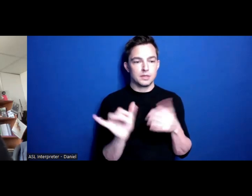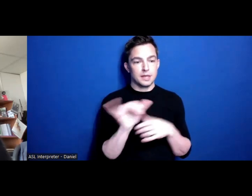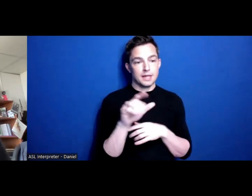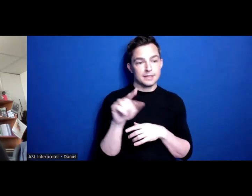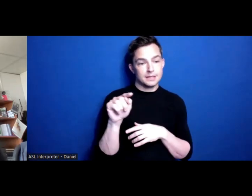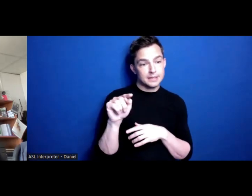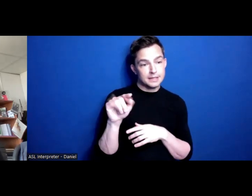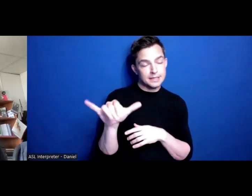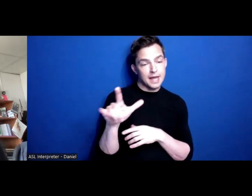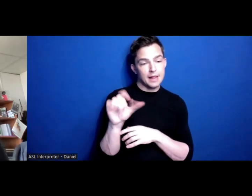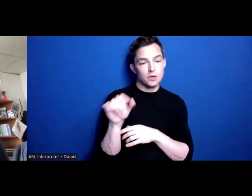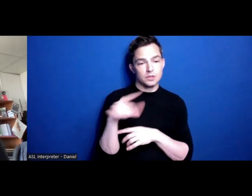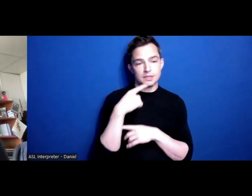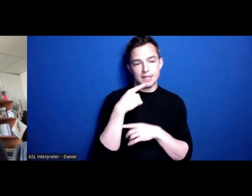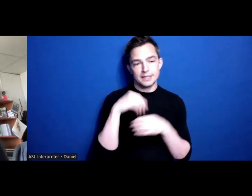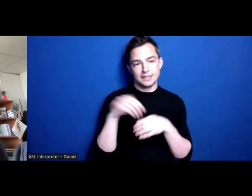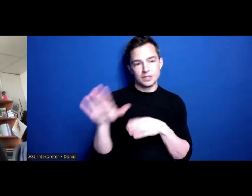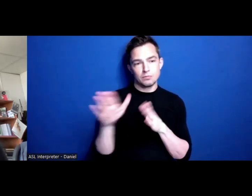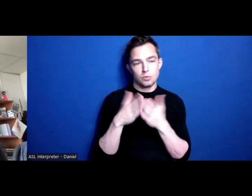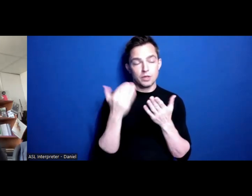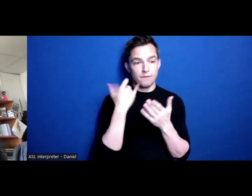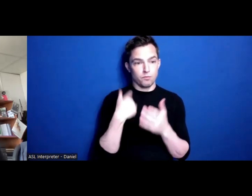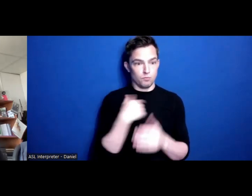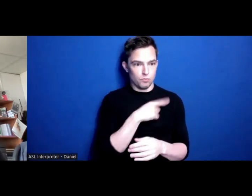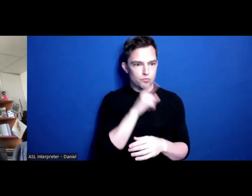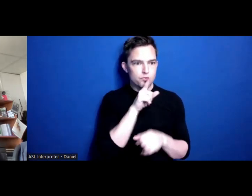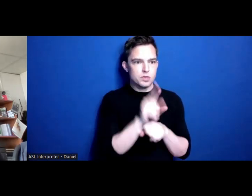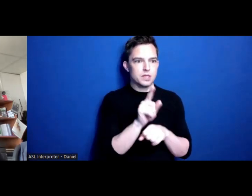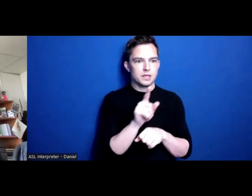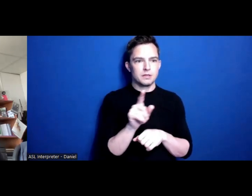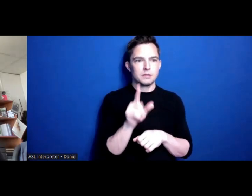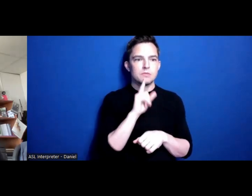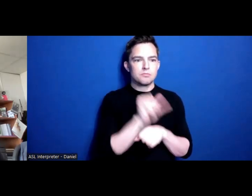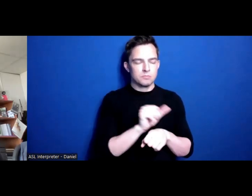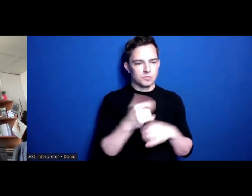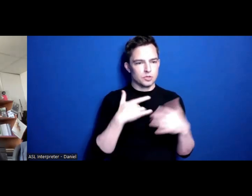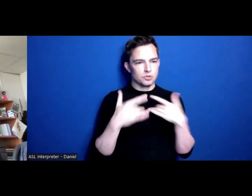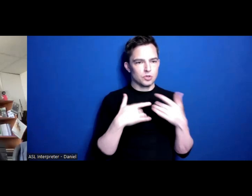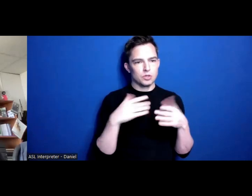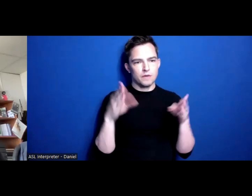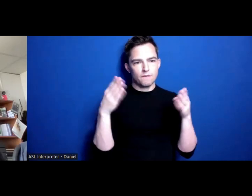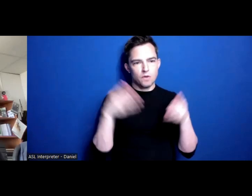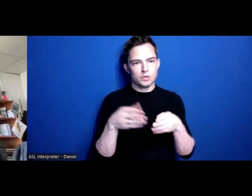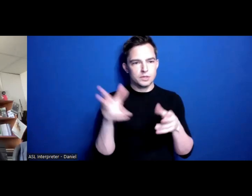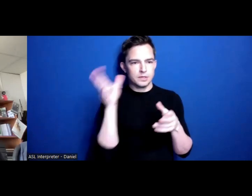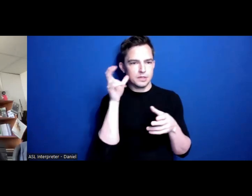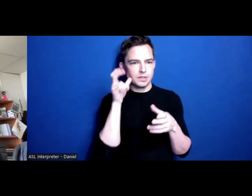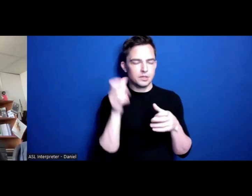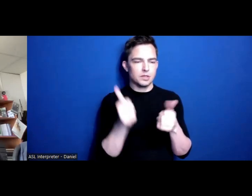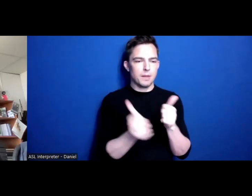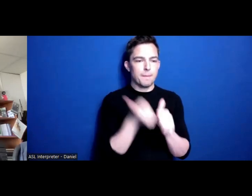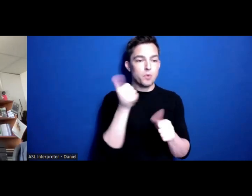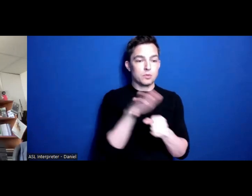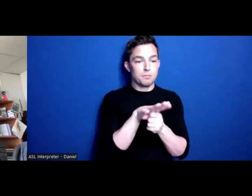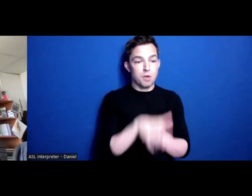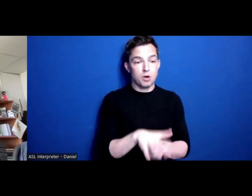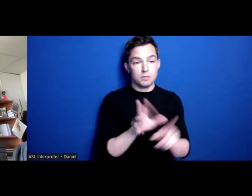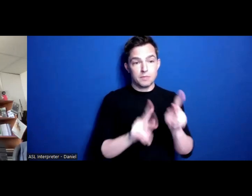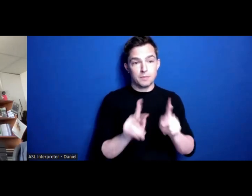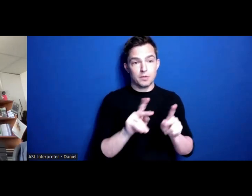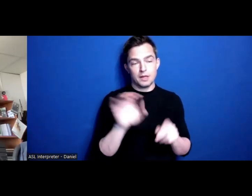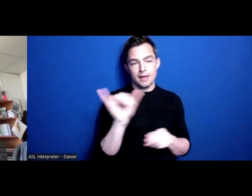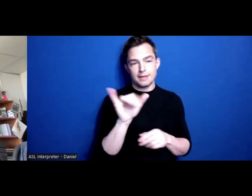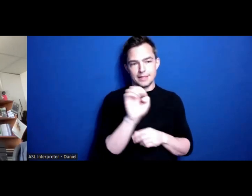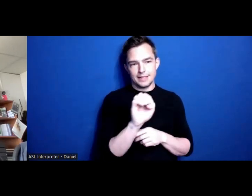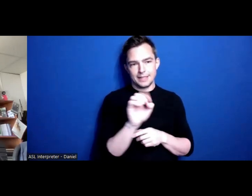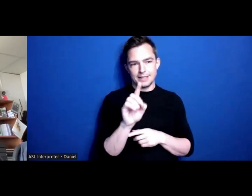out in his book, if we're really concerned about listening to and centering the quote unquote most marginalized, as EDI